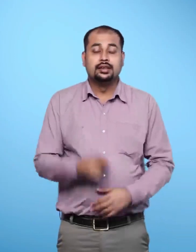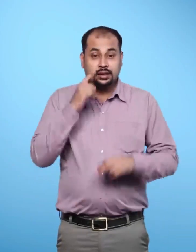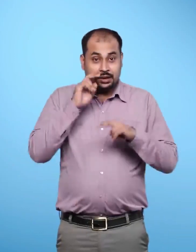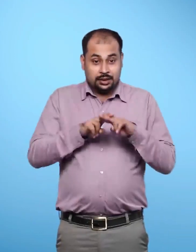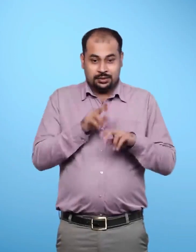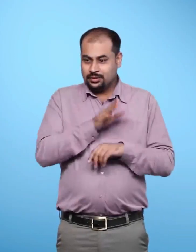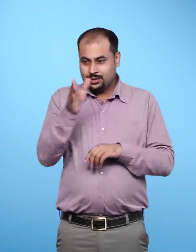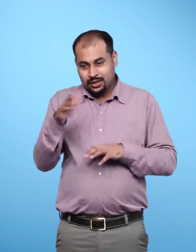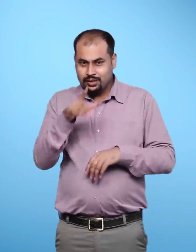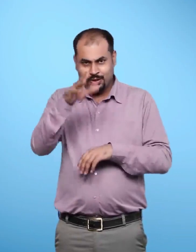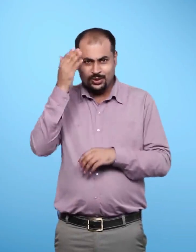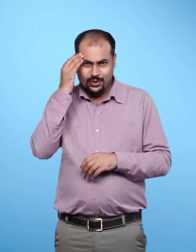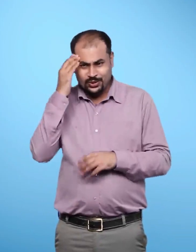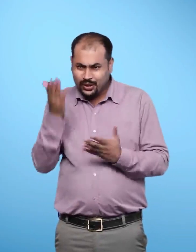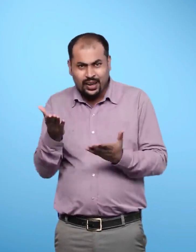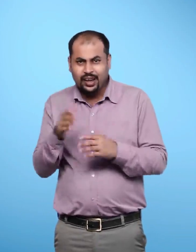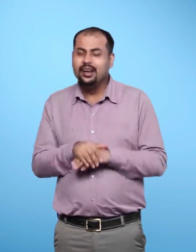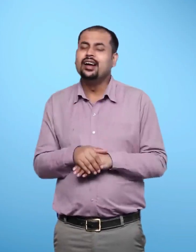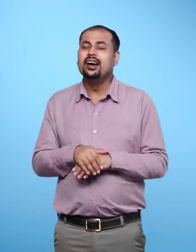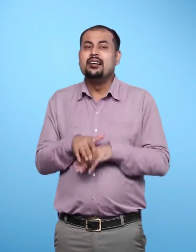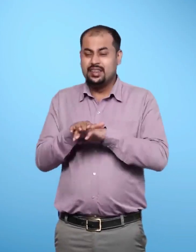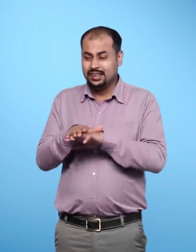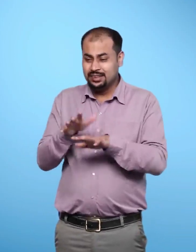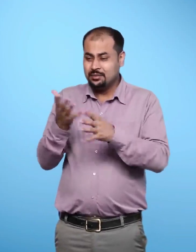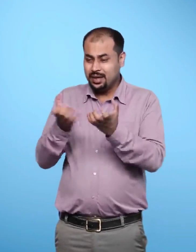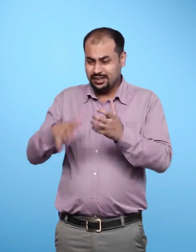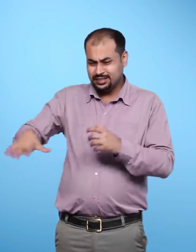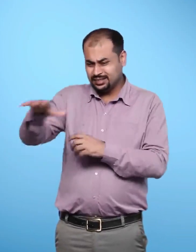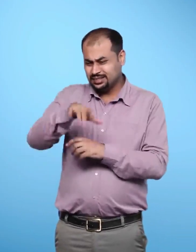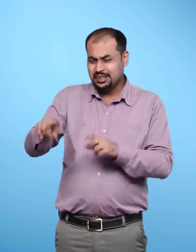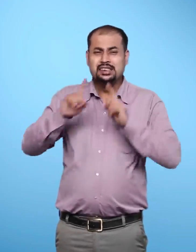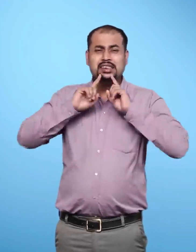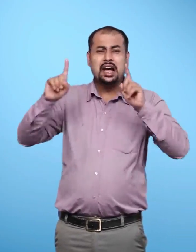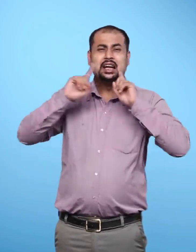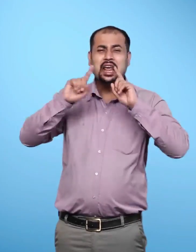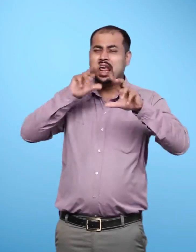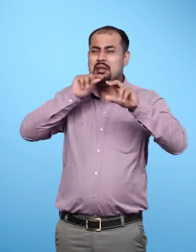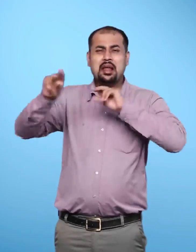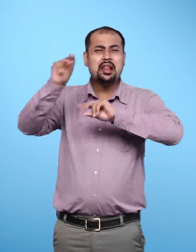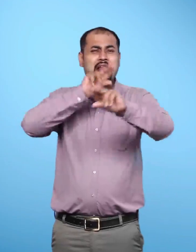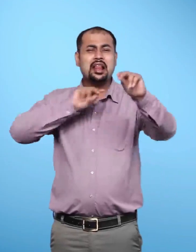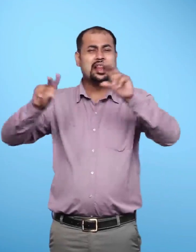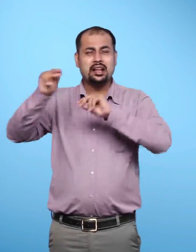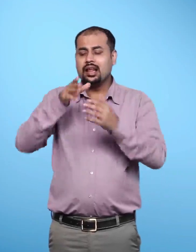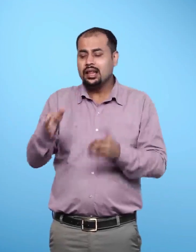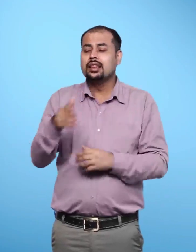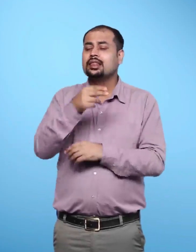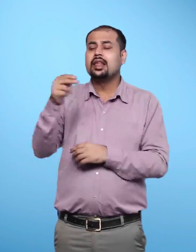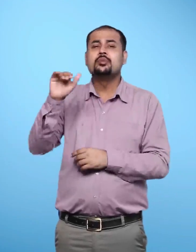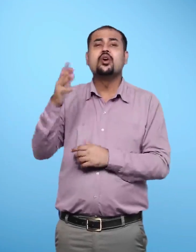If you have, then you might know why a very noisy place is sometimes called a fish